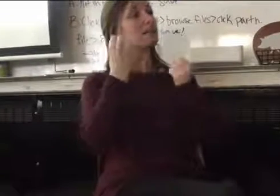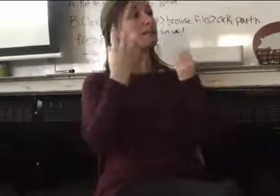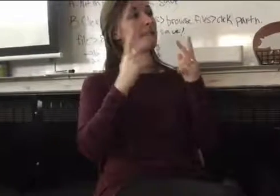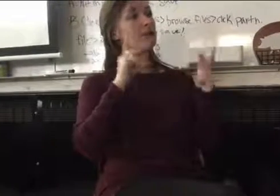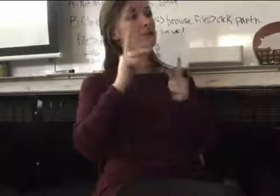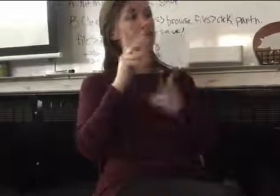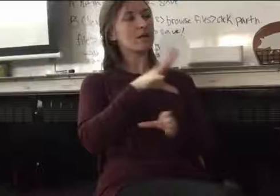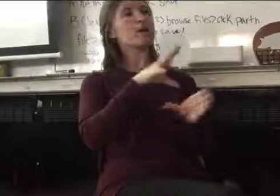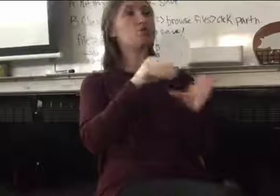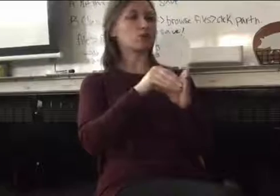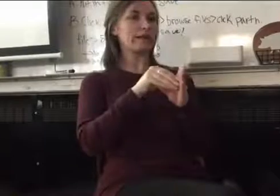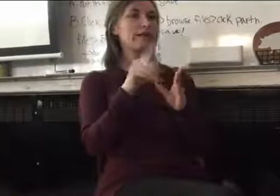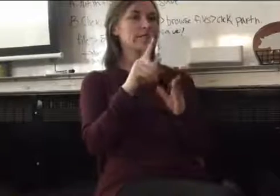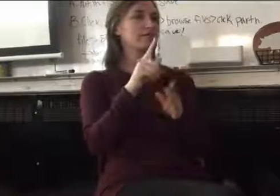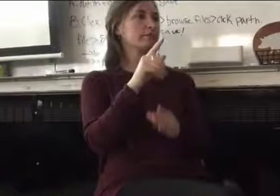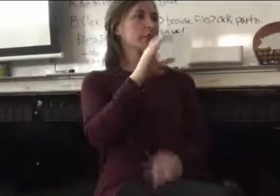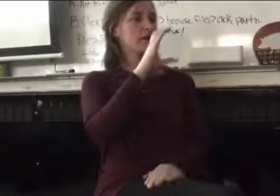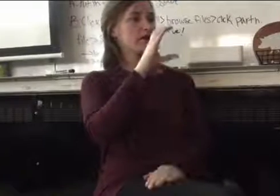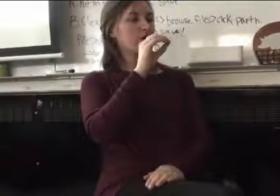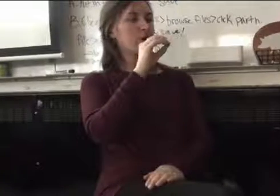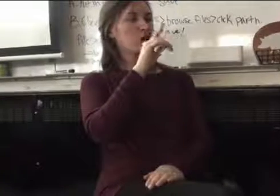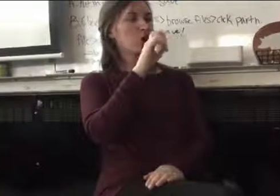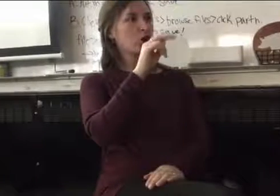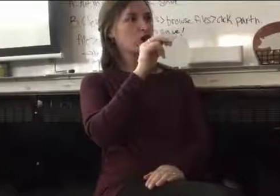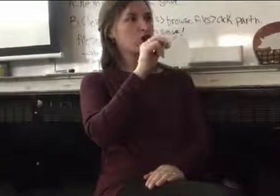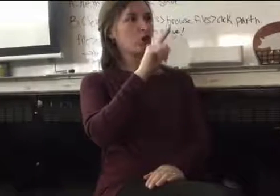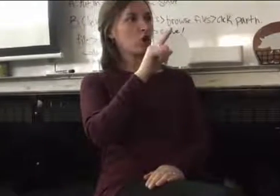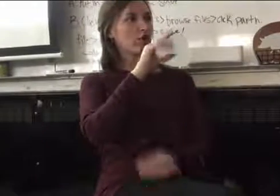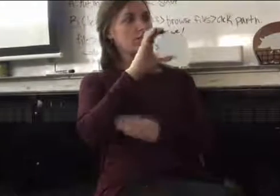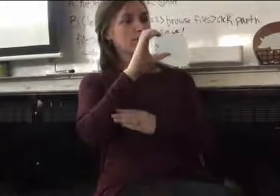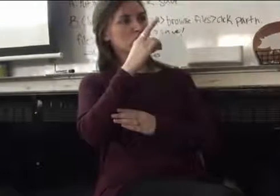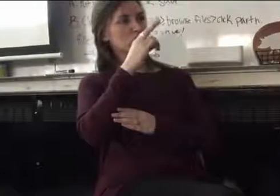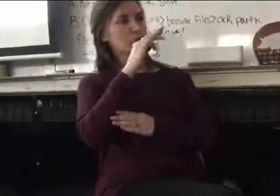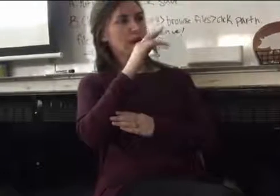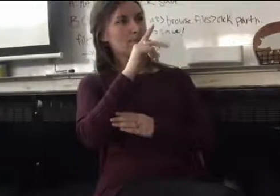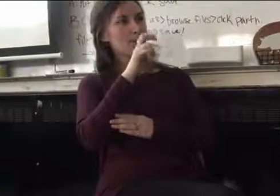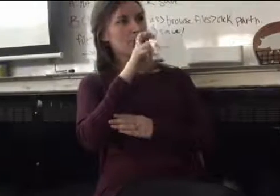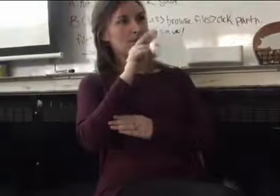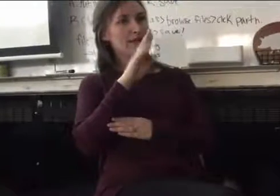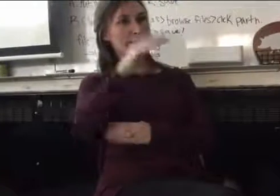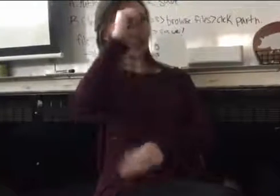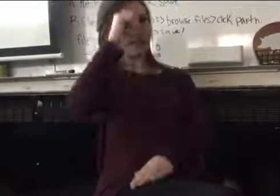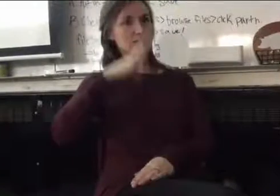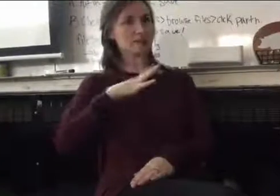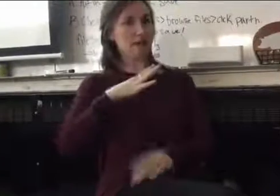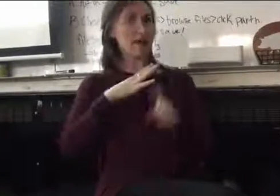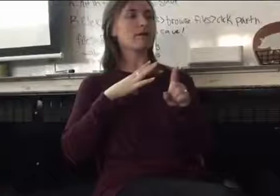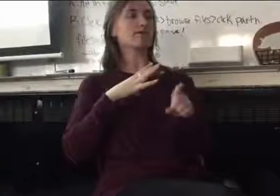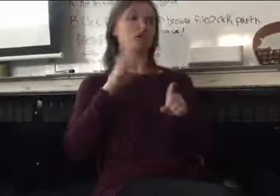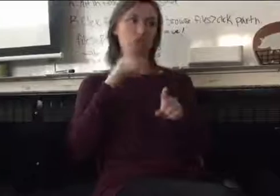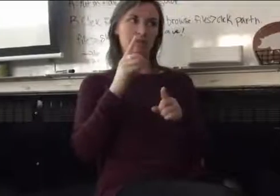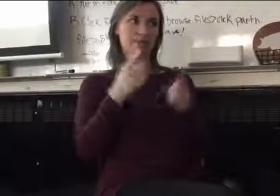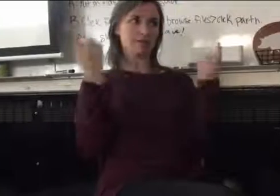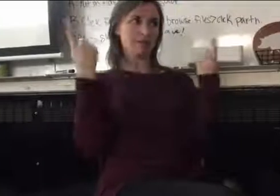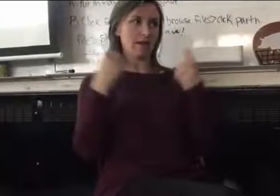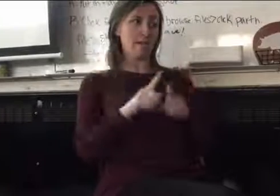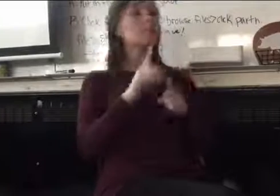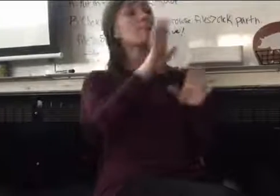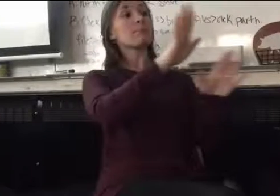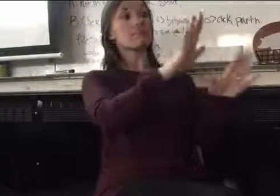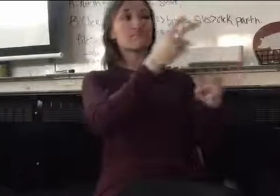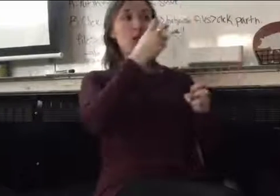Colonel Chamberlain's men. And what happens, and what's really famously known as, is the Battle of Little Round Top. Now, here's the